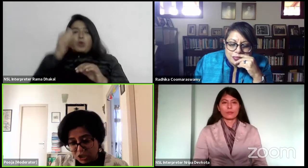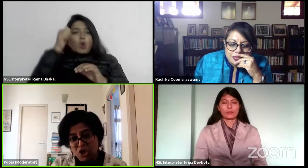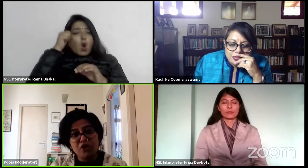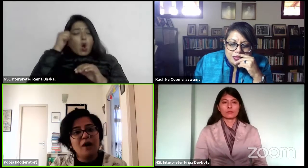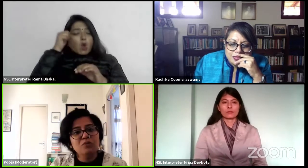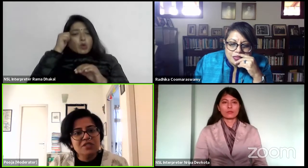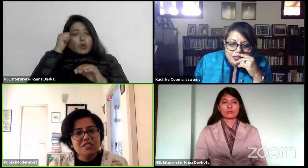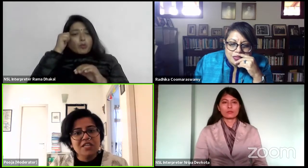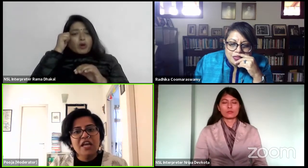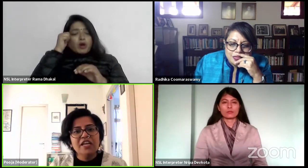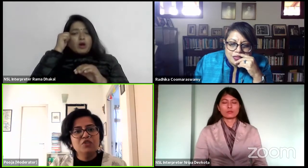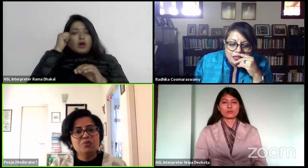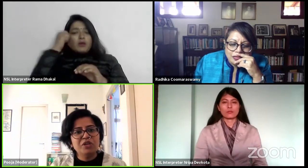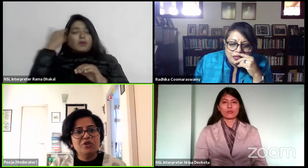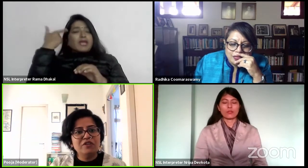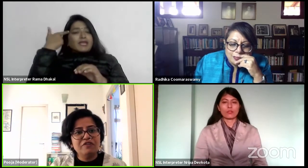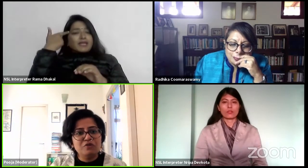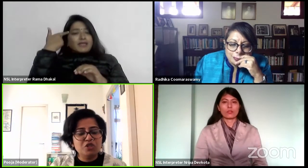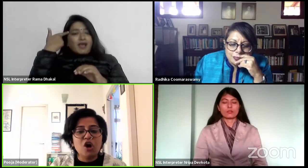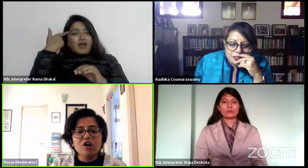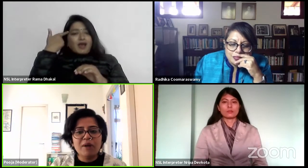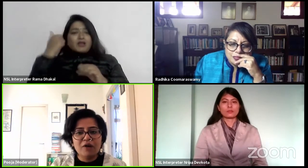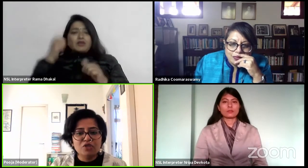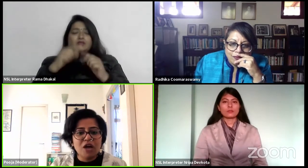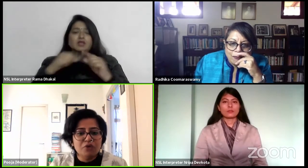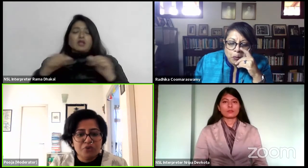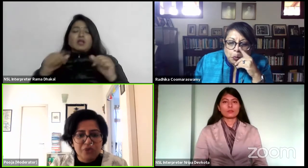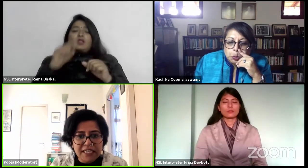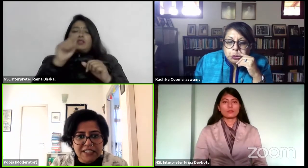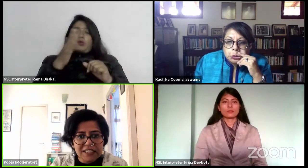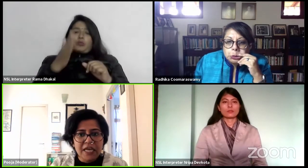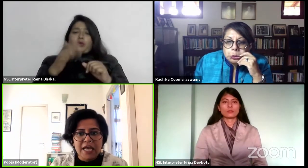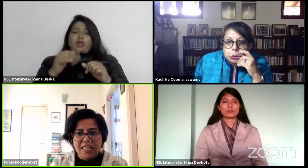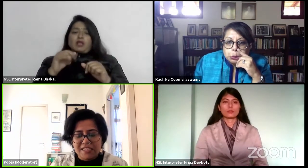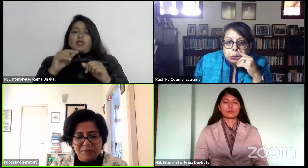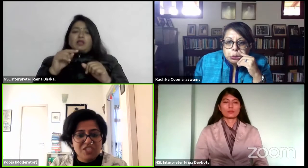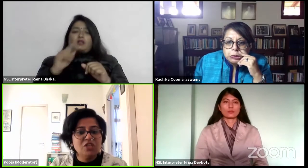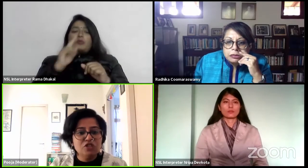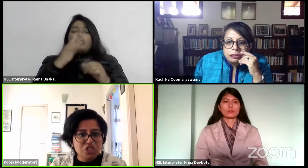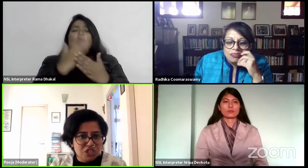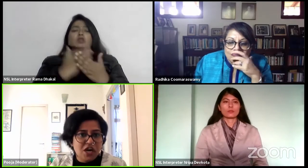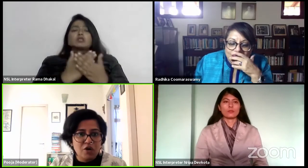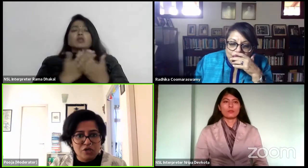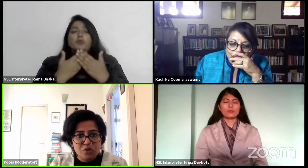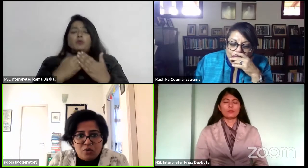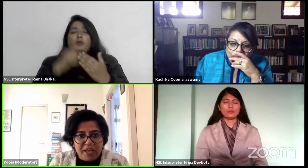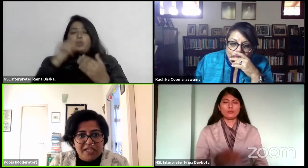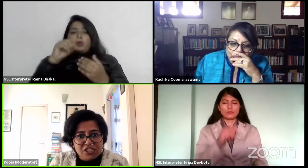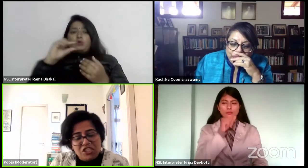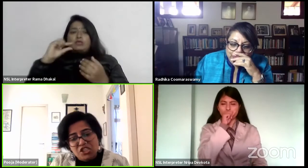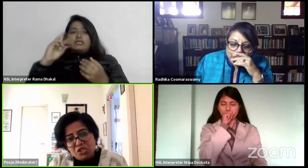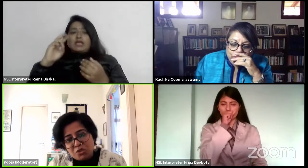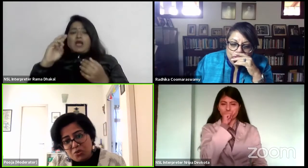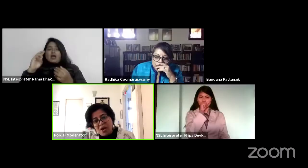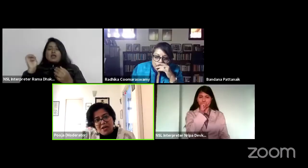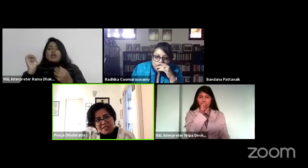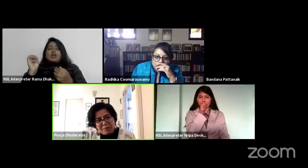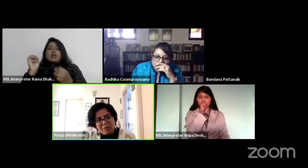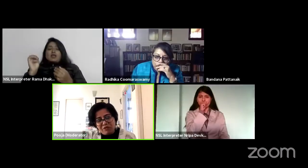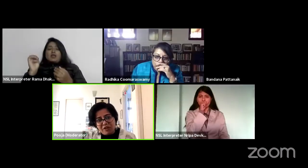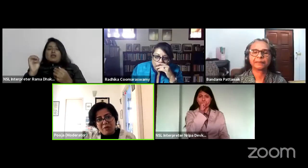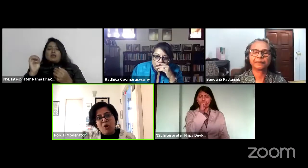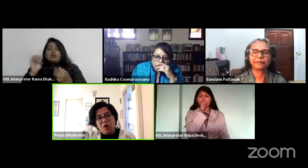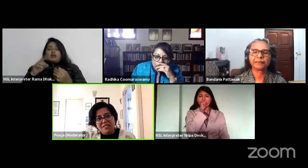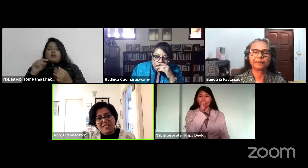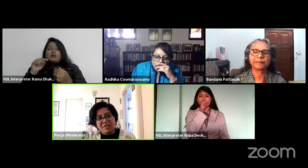the knowledge around this, it would be good if you could talk about how you read this particular GR, also paying attention to